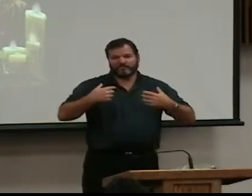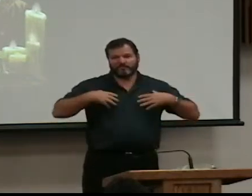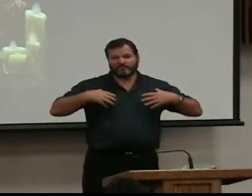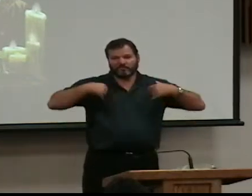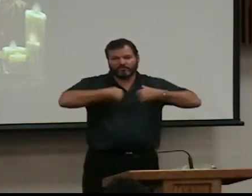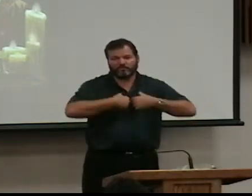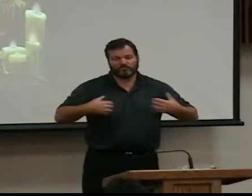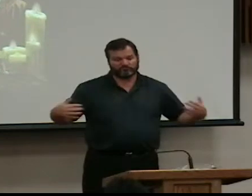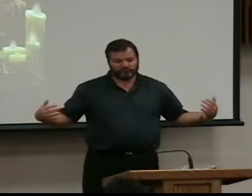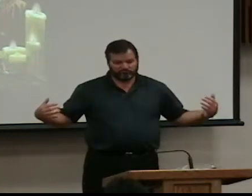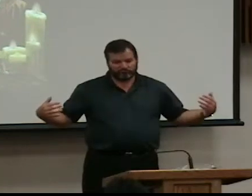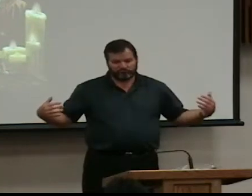rocks at Stephen.